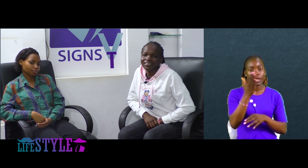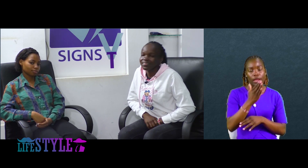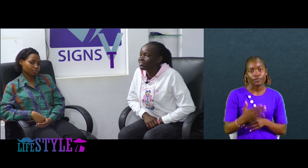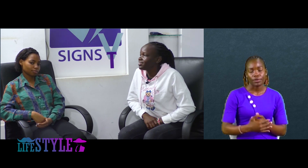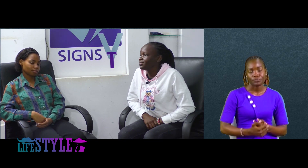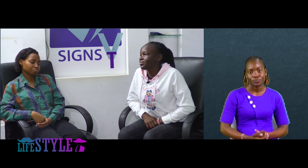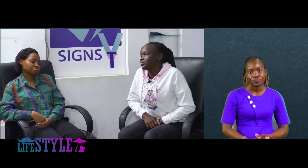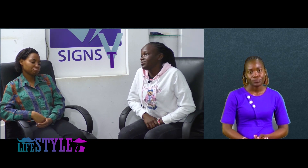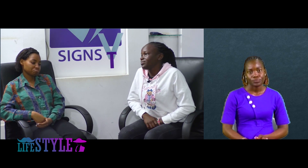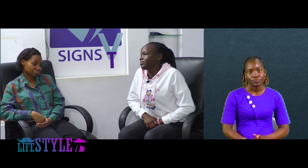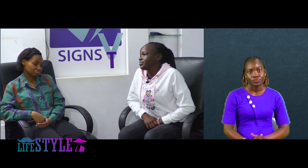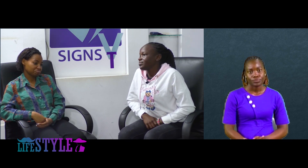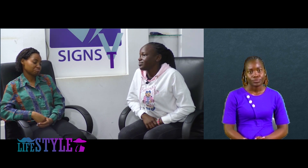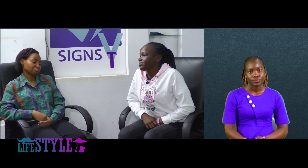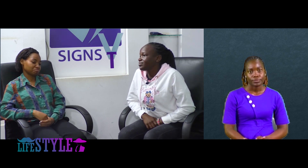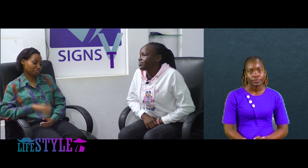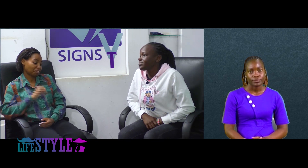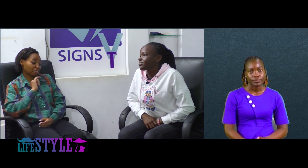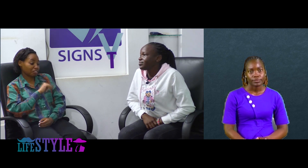Yeah.